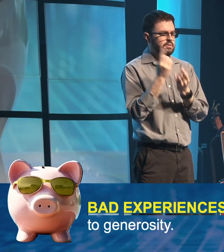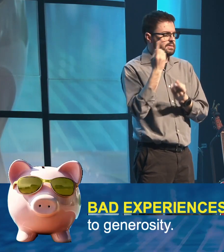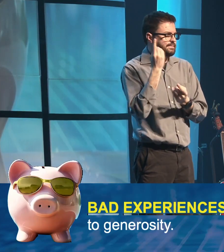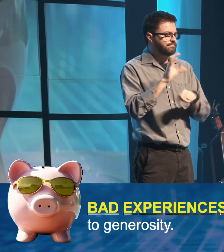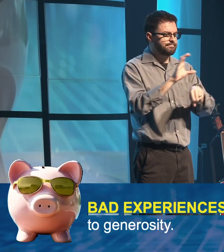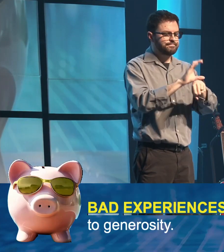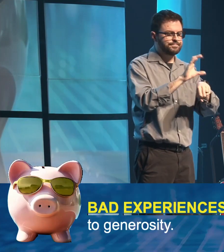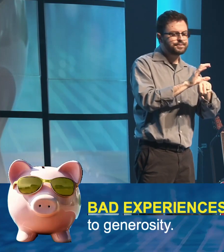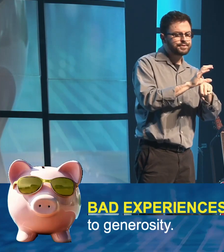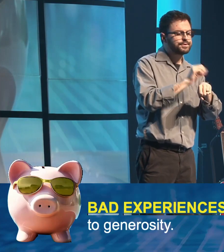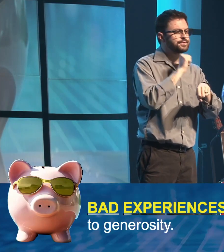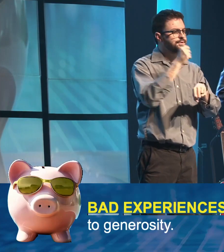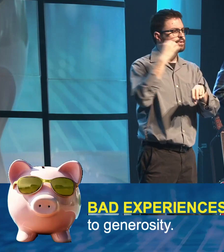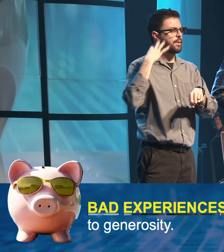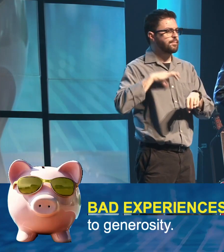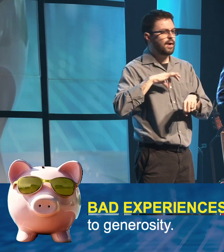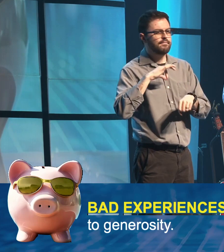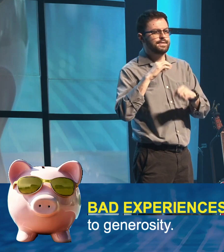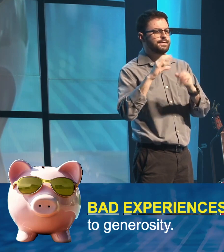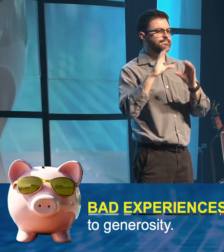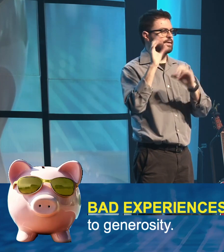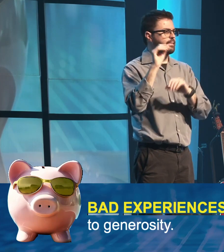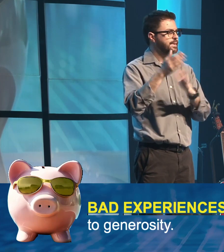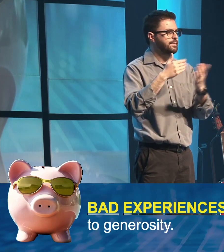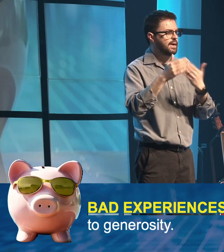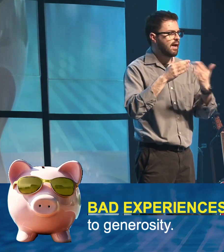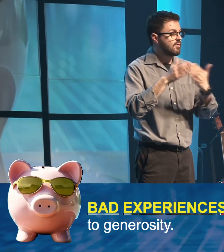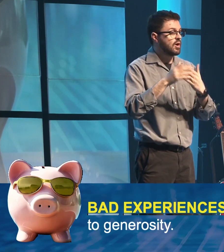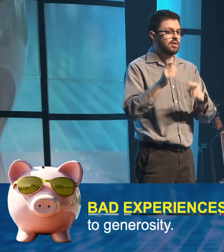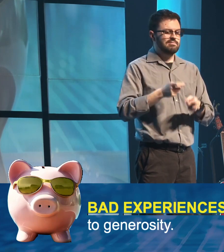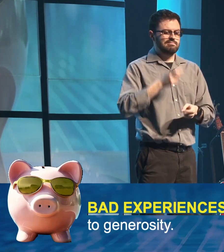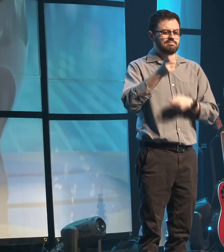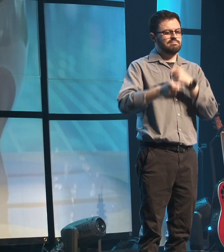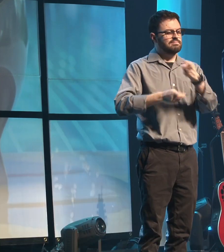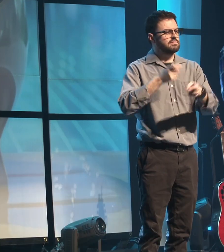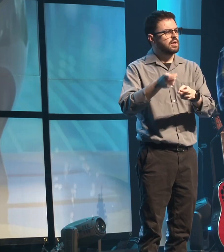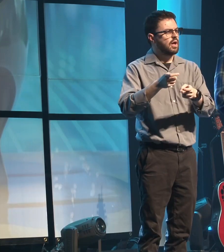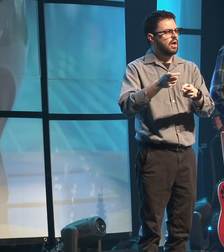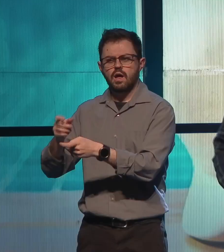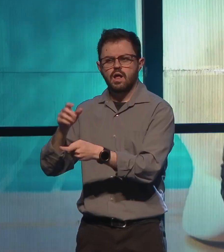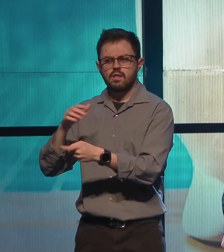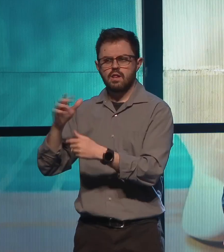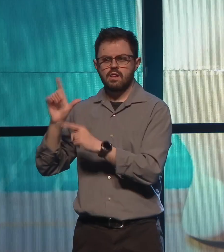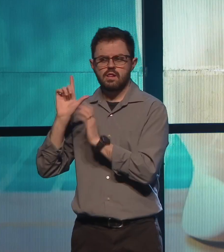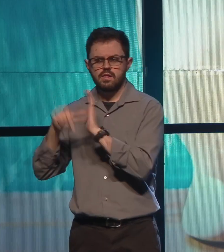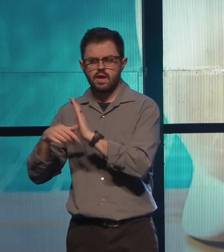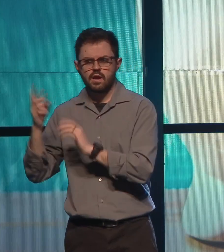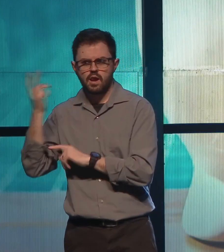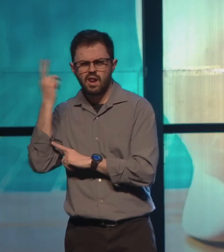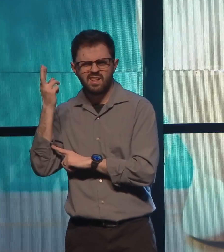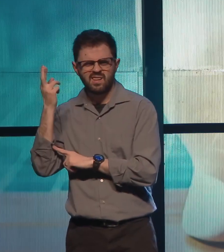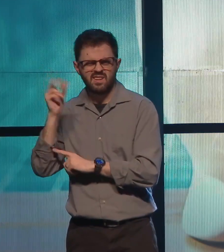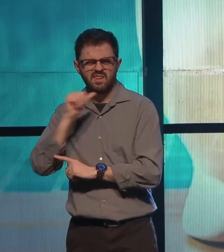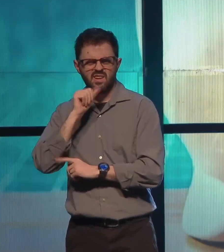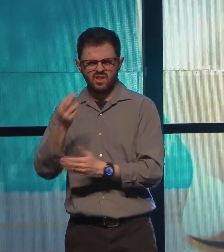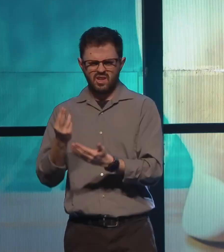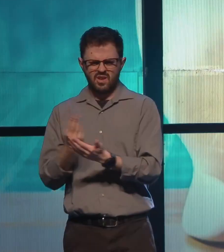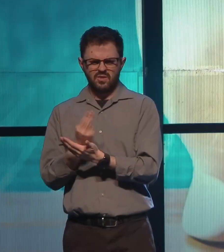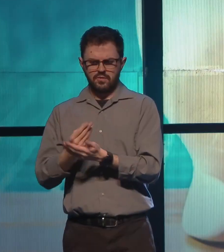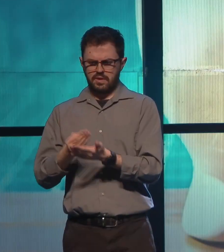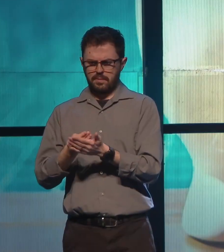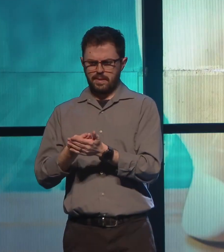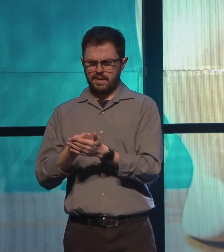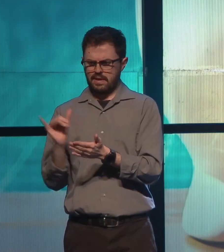church, a nonprofit, and you gave, and then all of a sudden you learned that the money wasn't used the way you thought it was going to be used. Or maybe